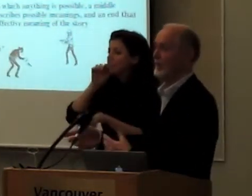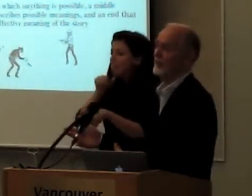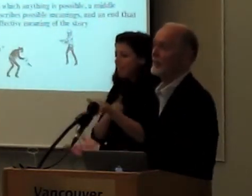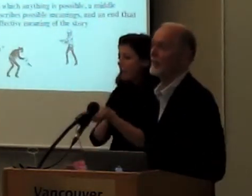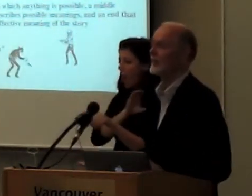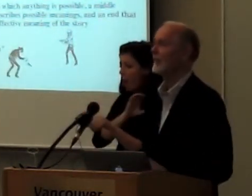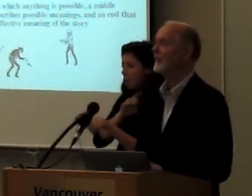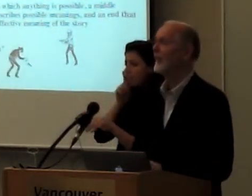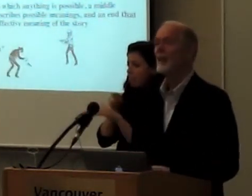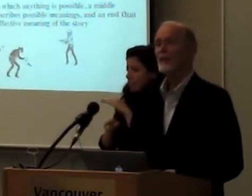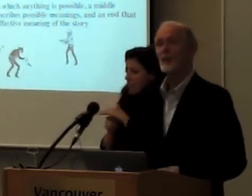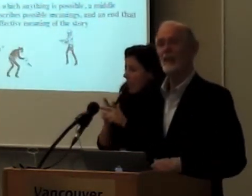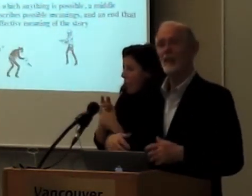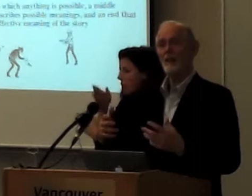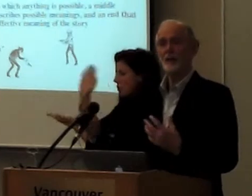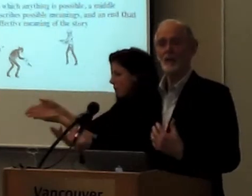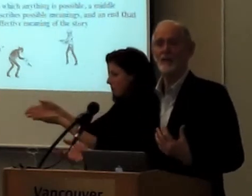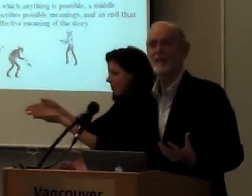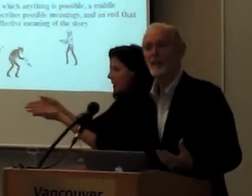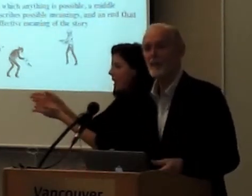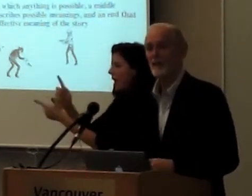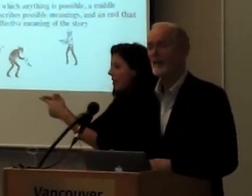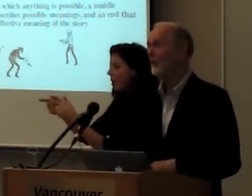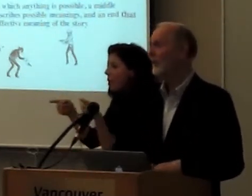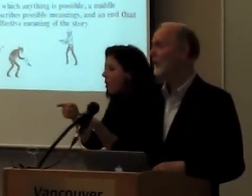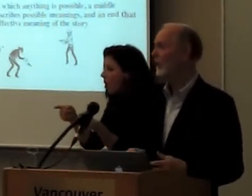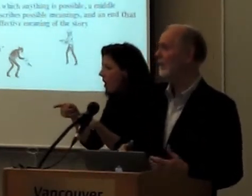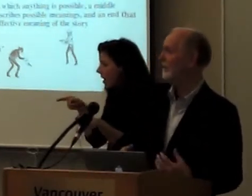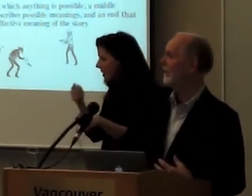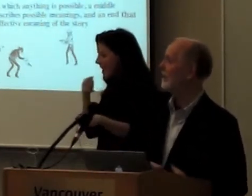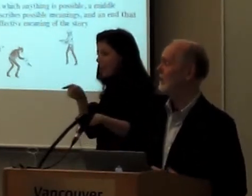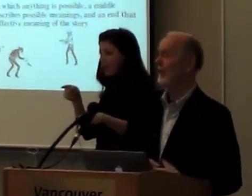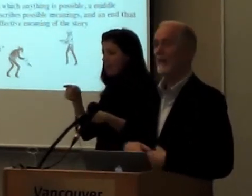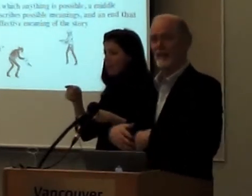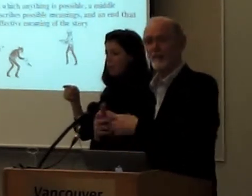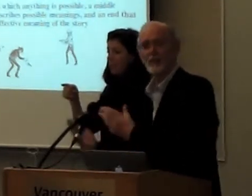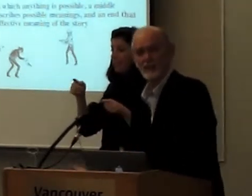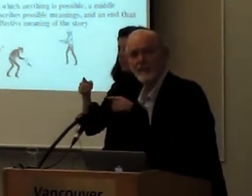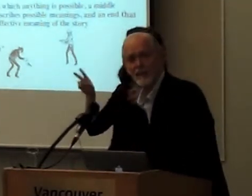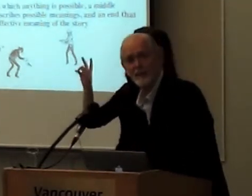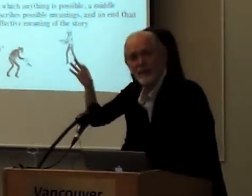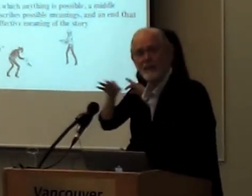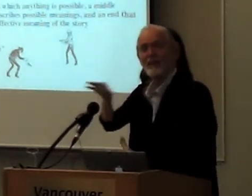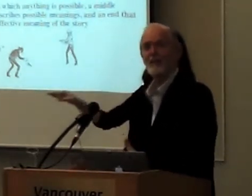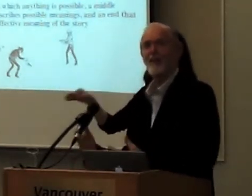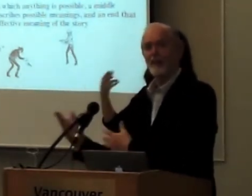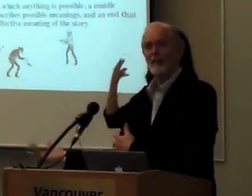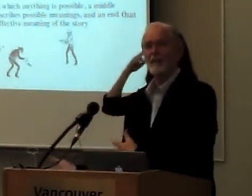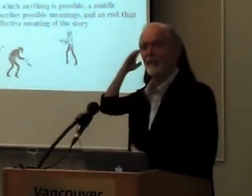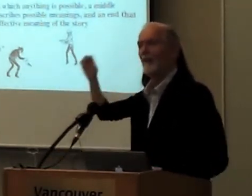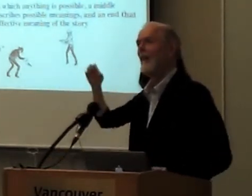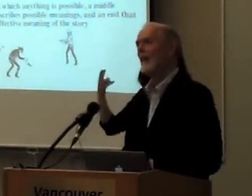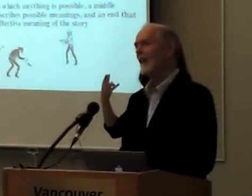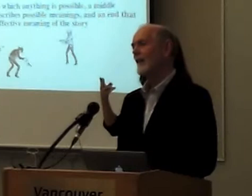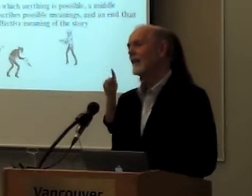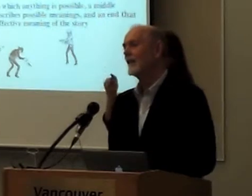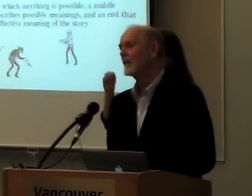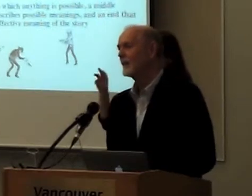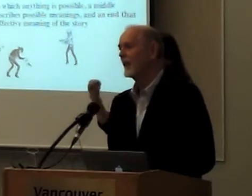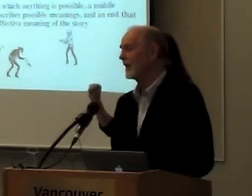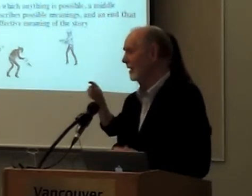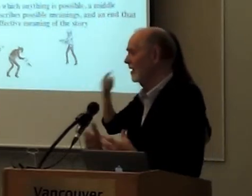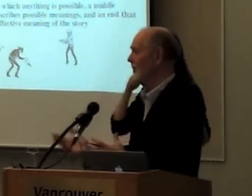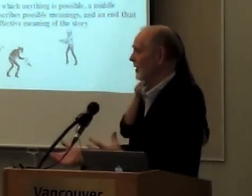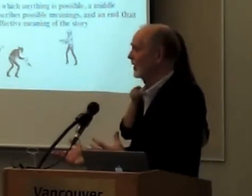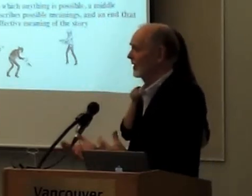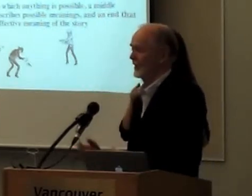the drugs to the students. So now, when you hear he shot Tom, you feel sorry that he shot Tom, right? Because clearly he